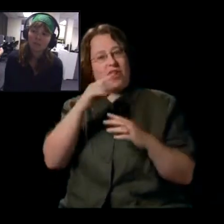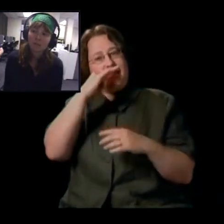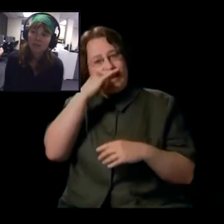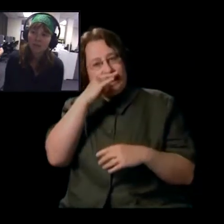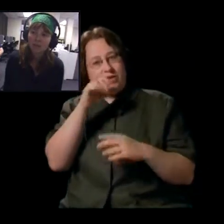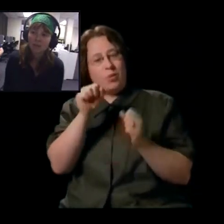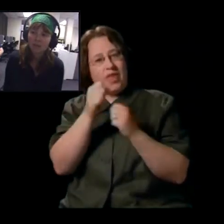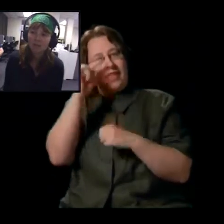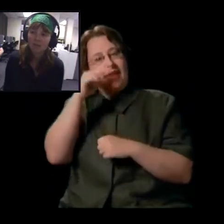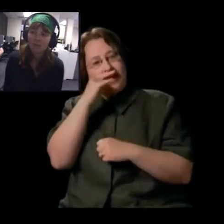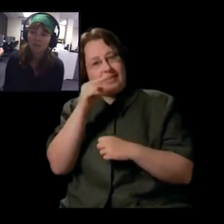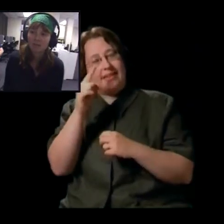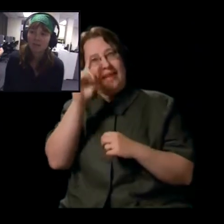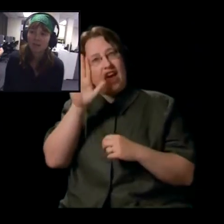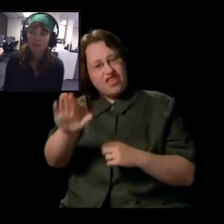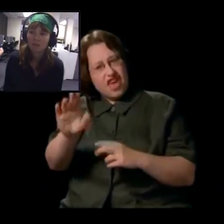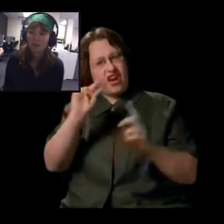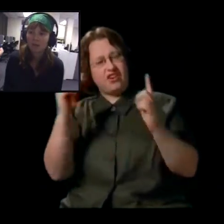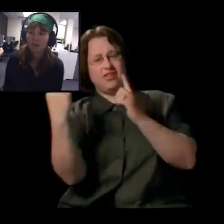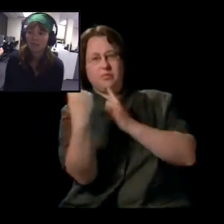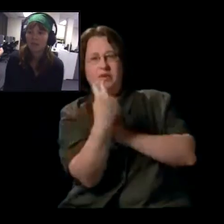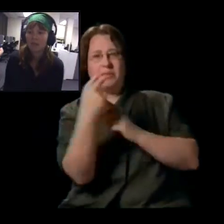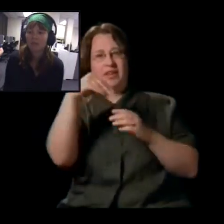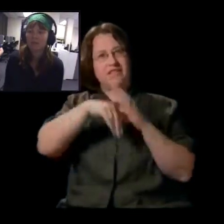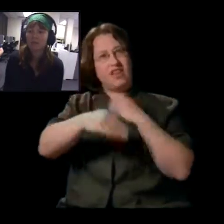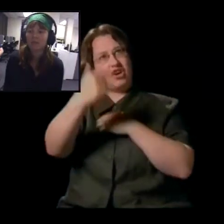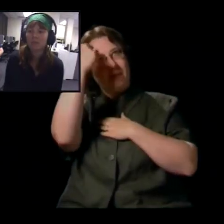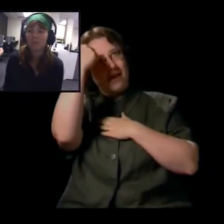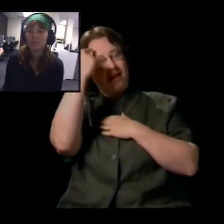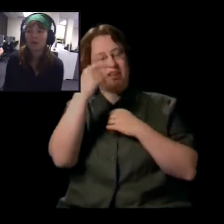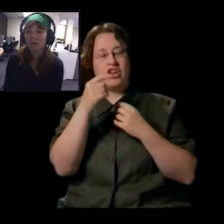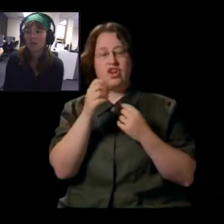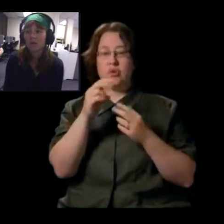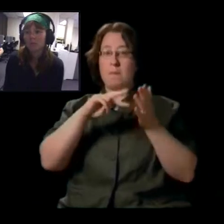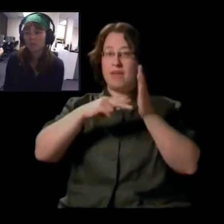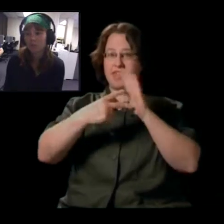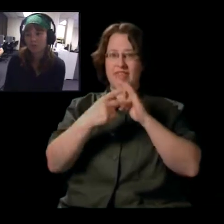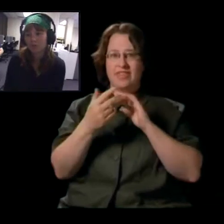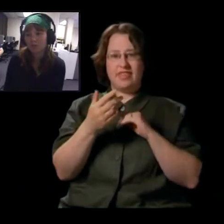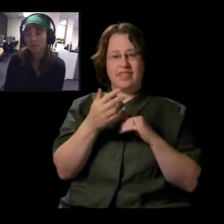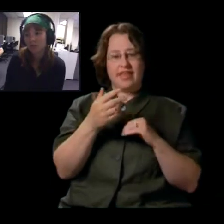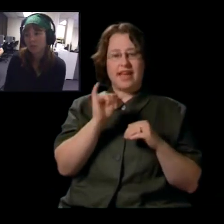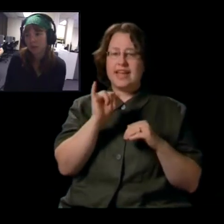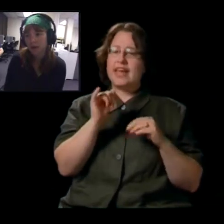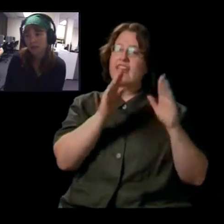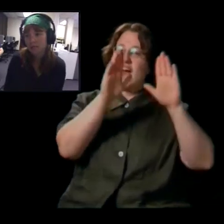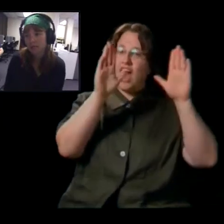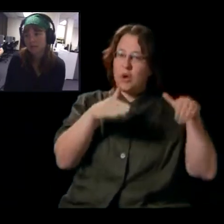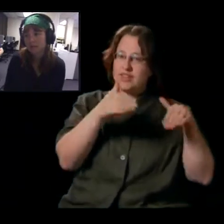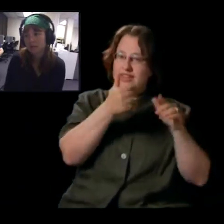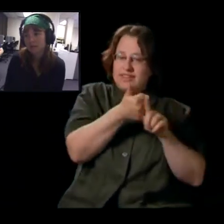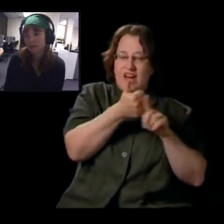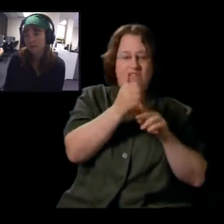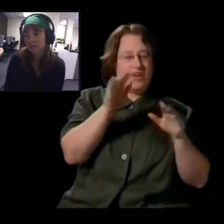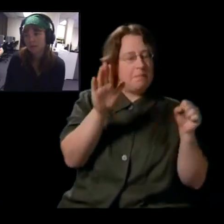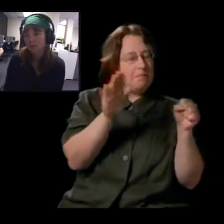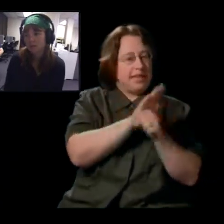And it's an amazing place because it's designed with kids in mind, from their perspectives and their minds.